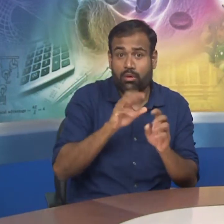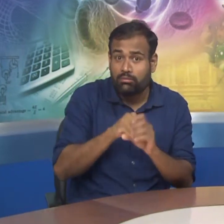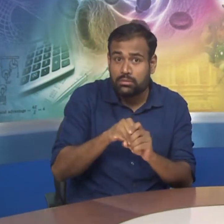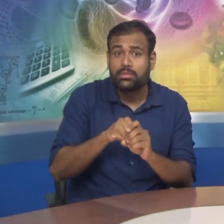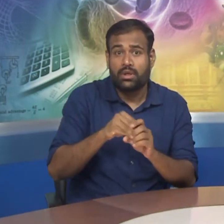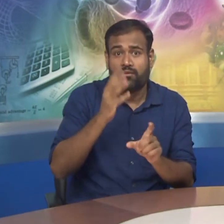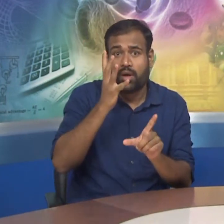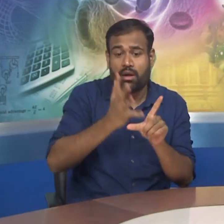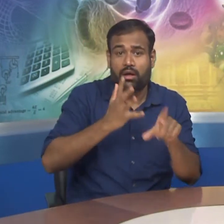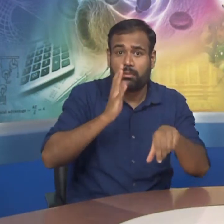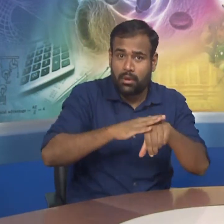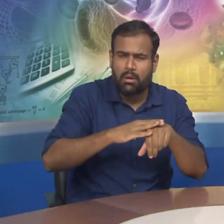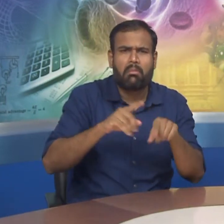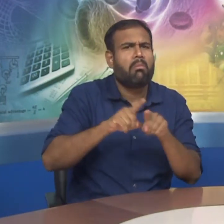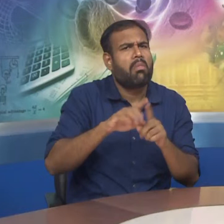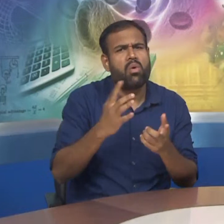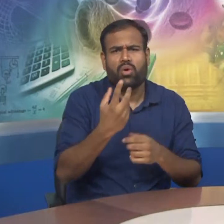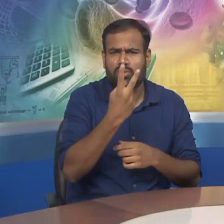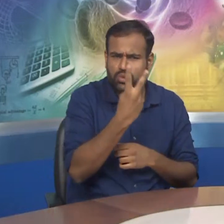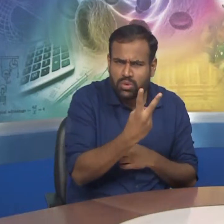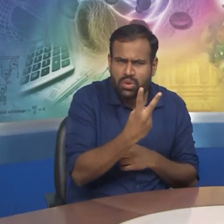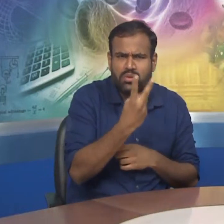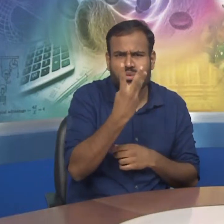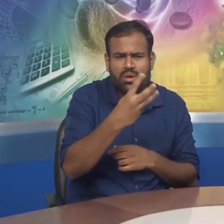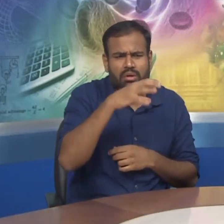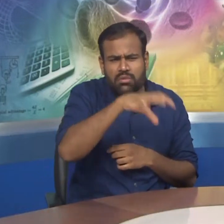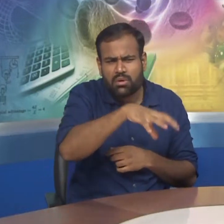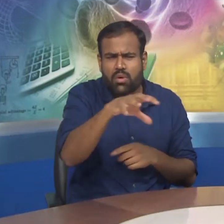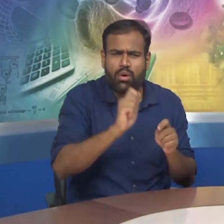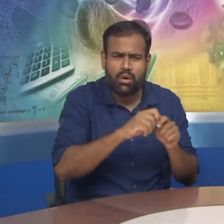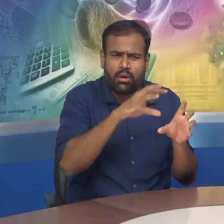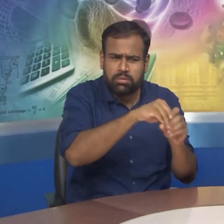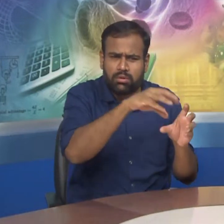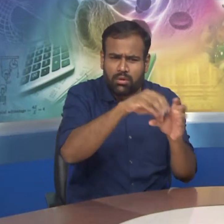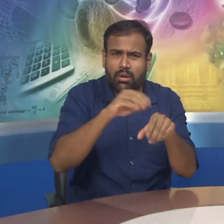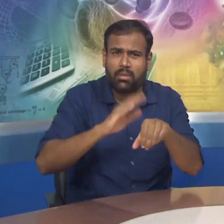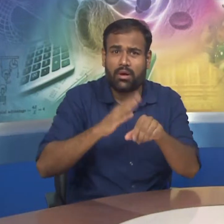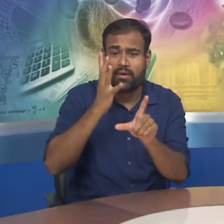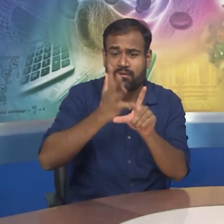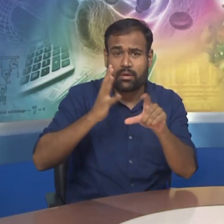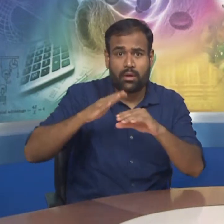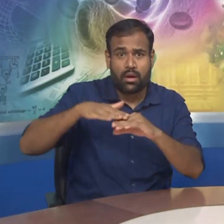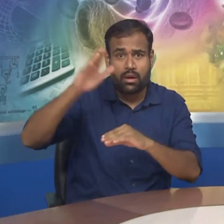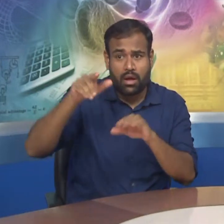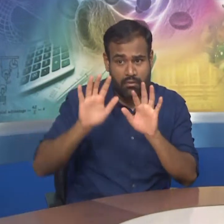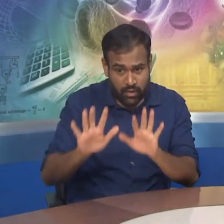court or of 2 or more than 2 such courts.